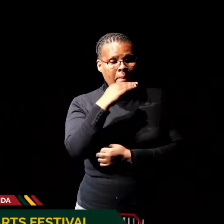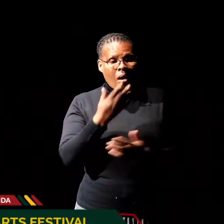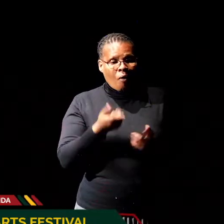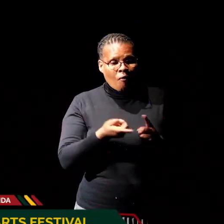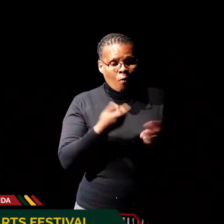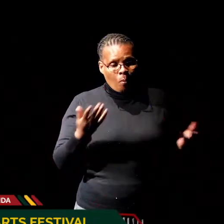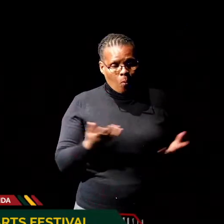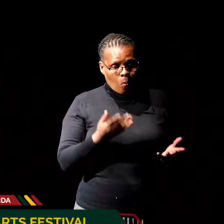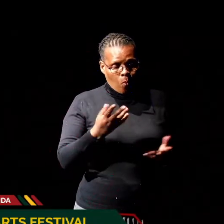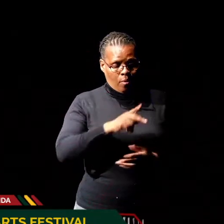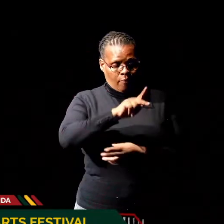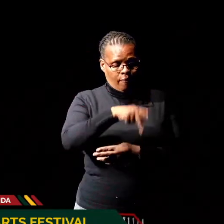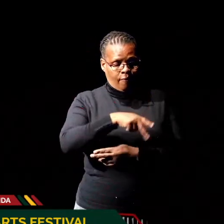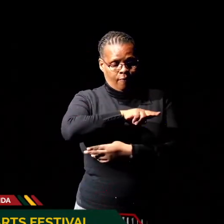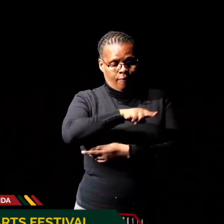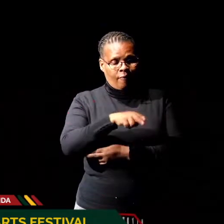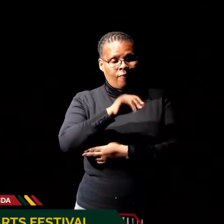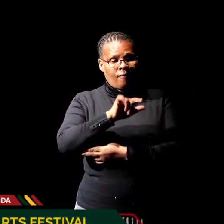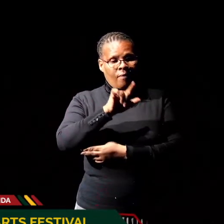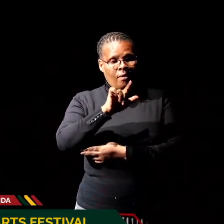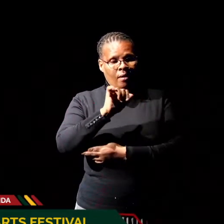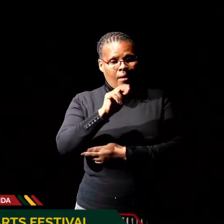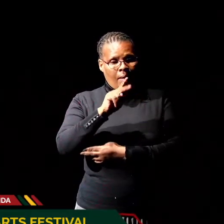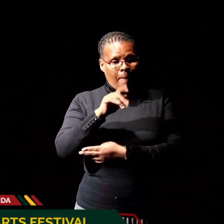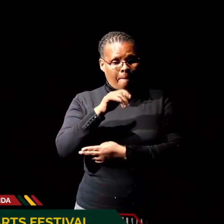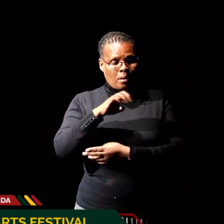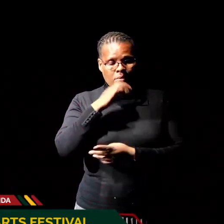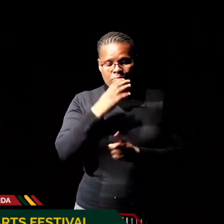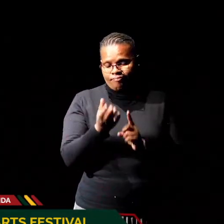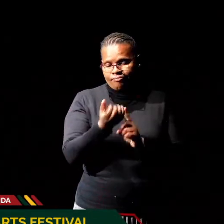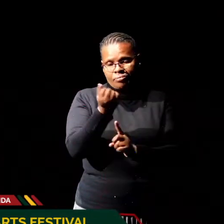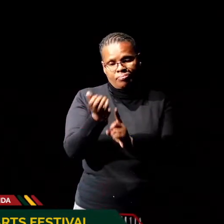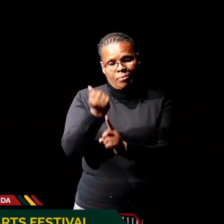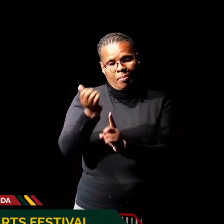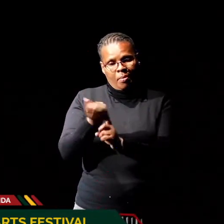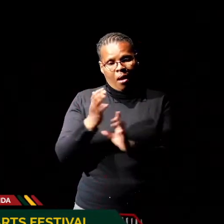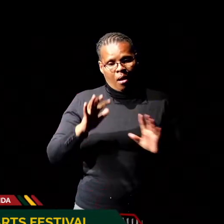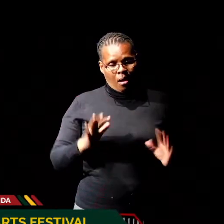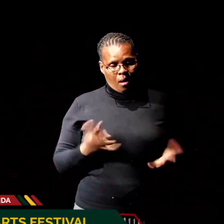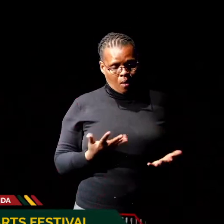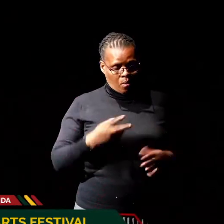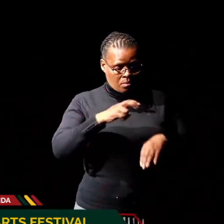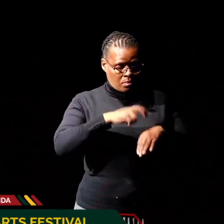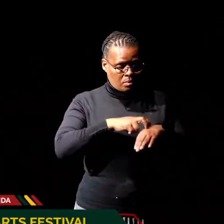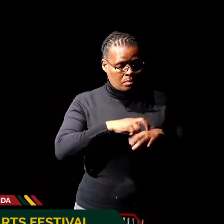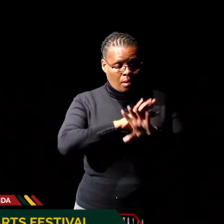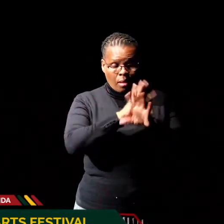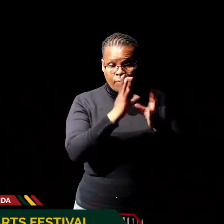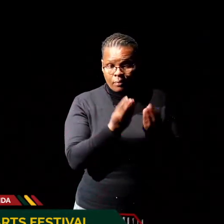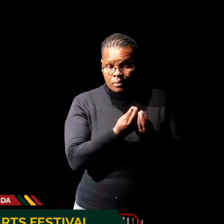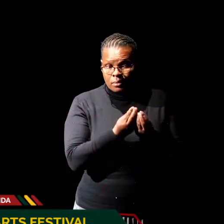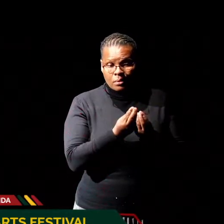that riches and their needs and everything